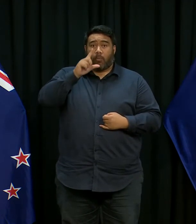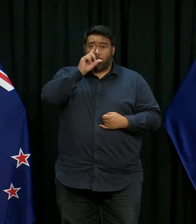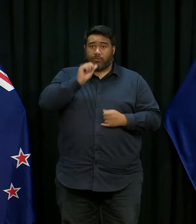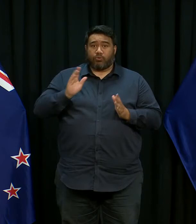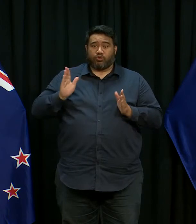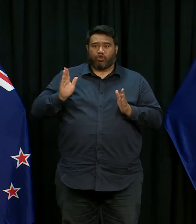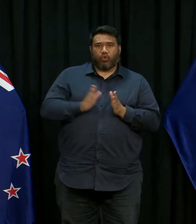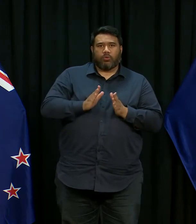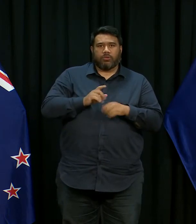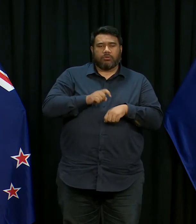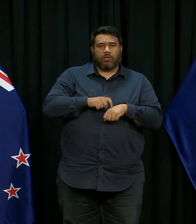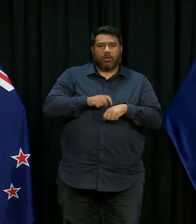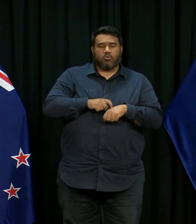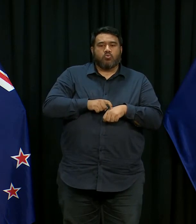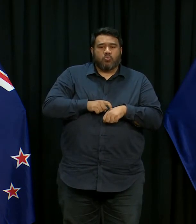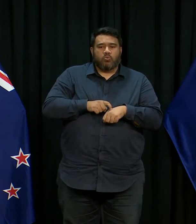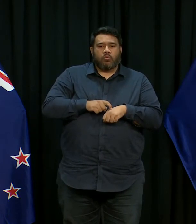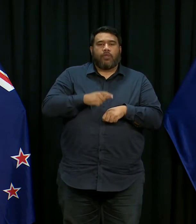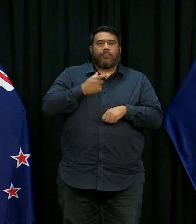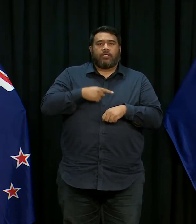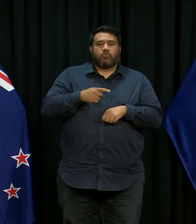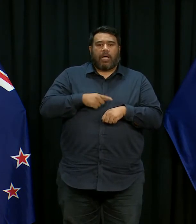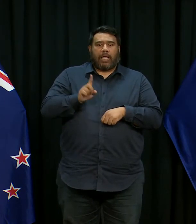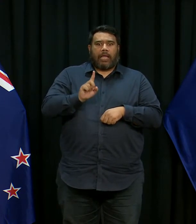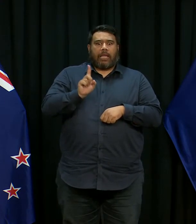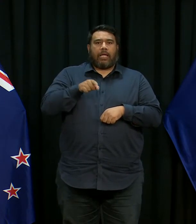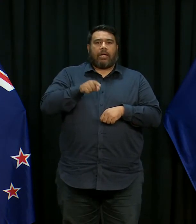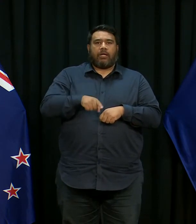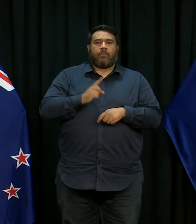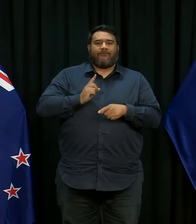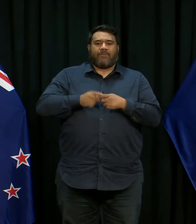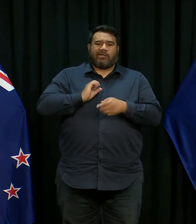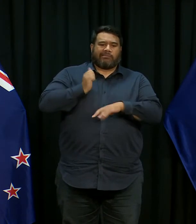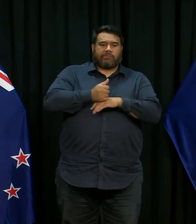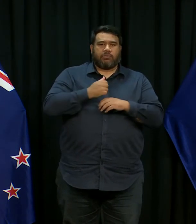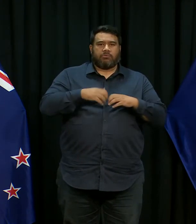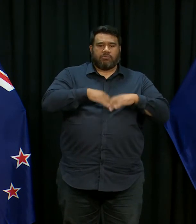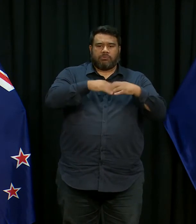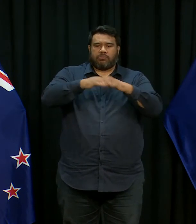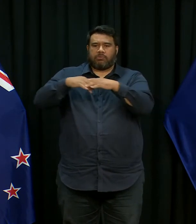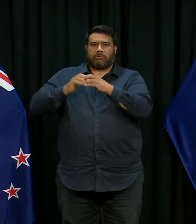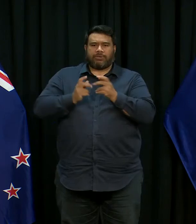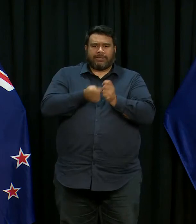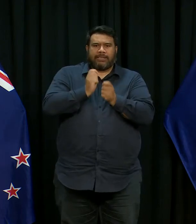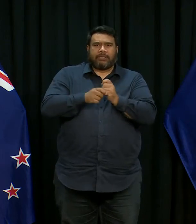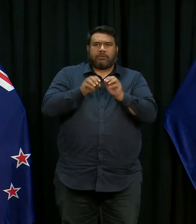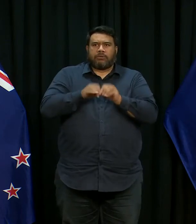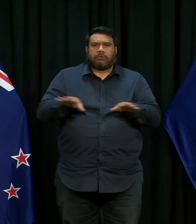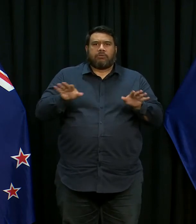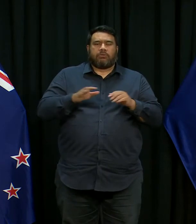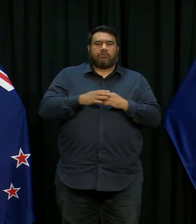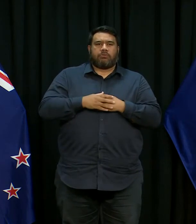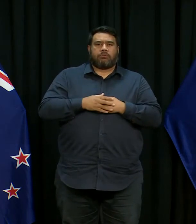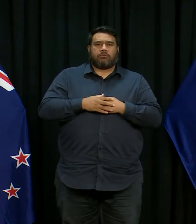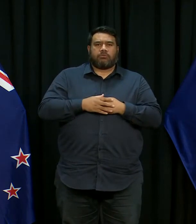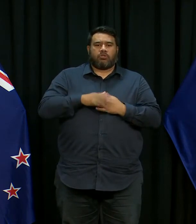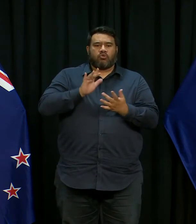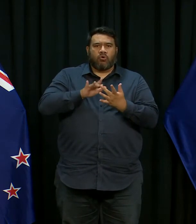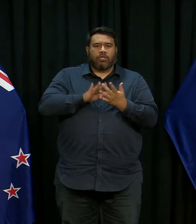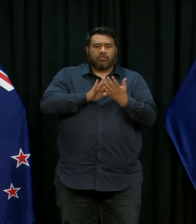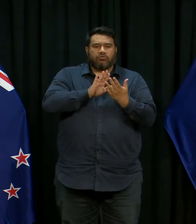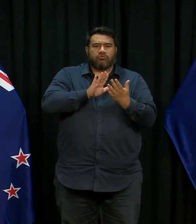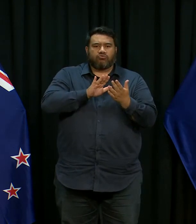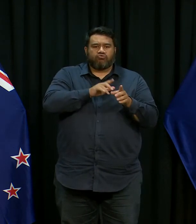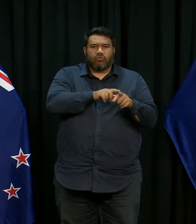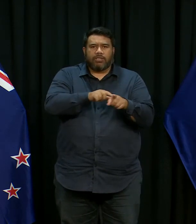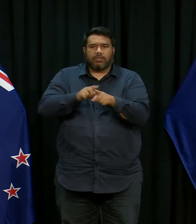then subsequently testing them. So that's, I guess, I think our contact tracing has continued to improve, and we've